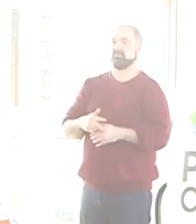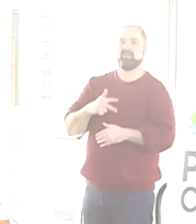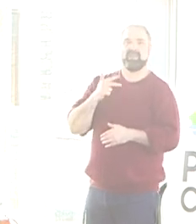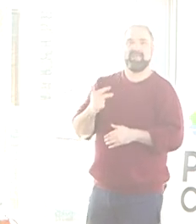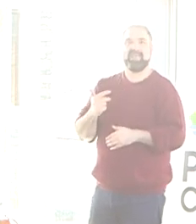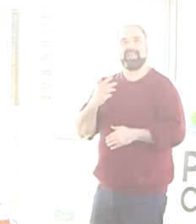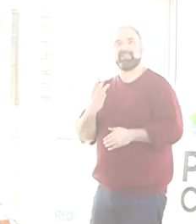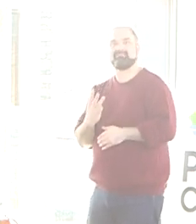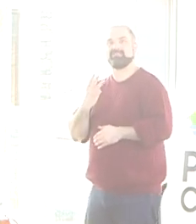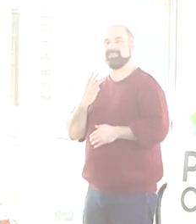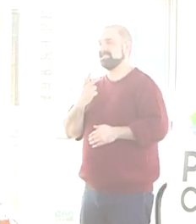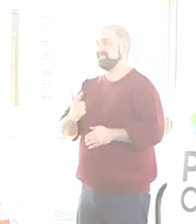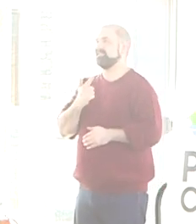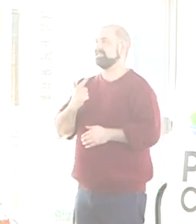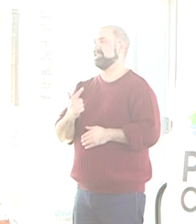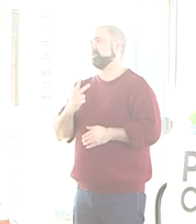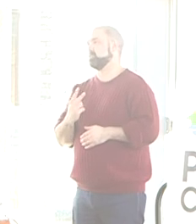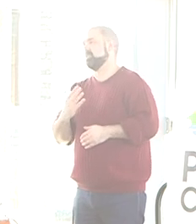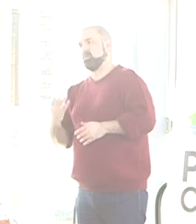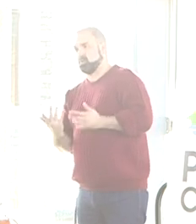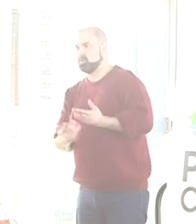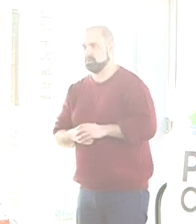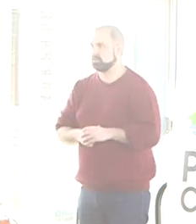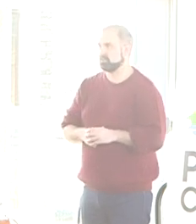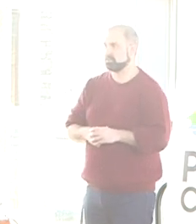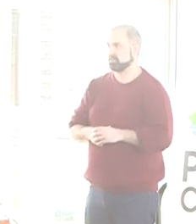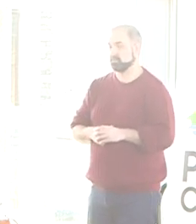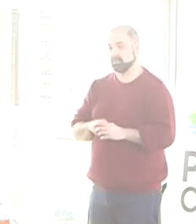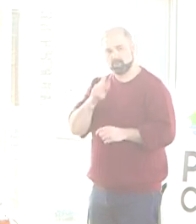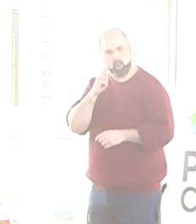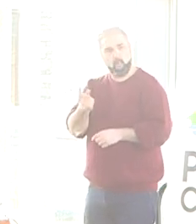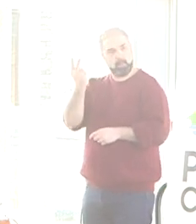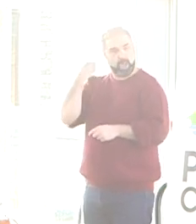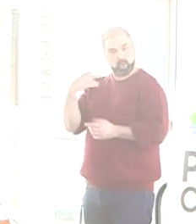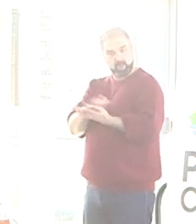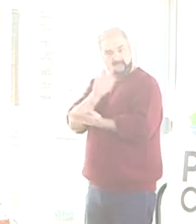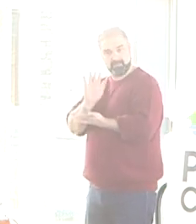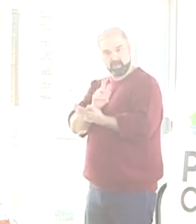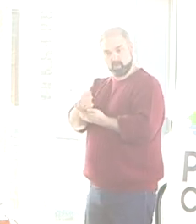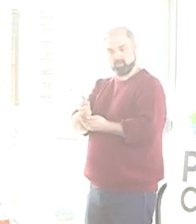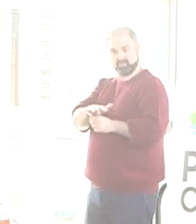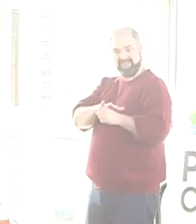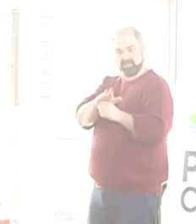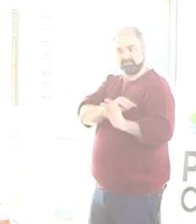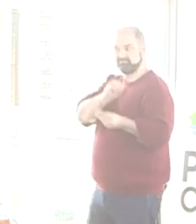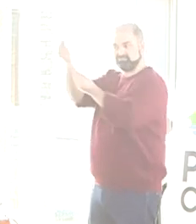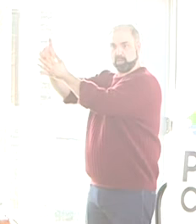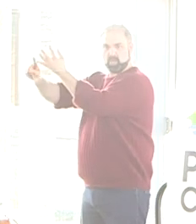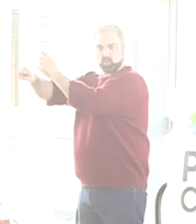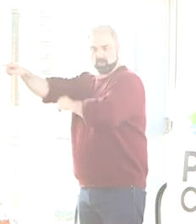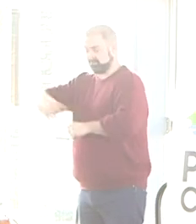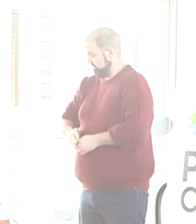8377324. So, looking back on that, are you pleased that you took that case? Oh, I'm hugely proud of it. And